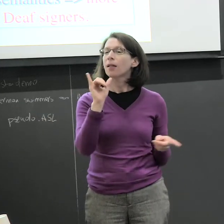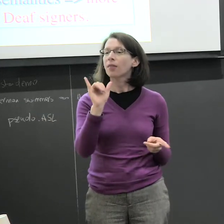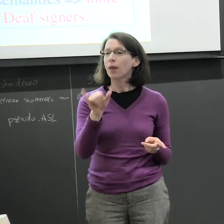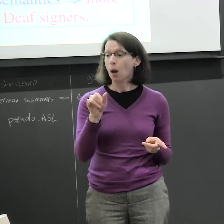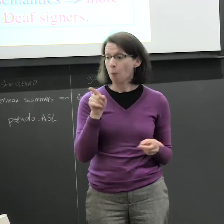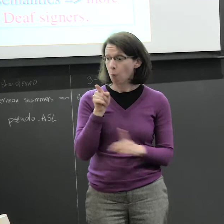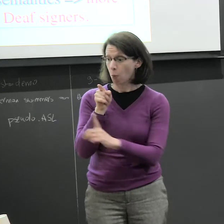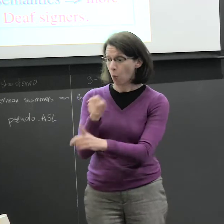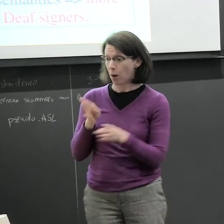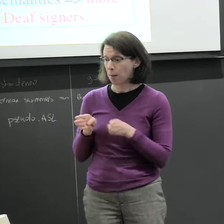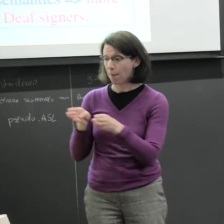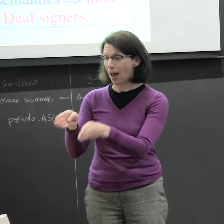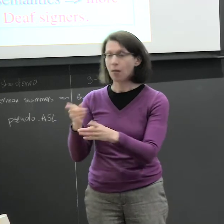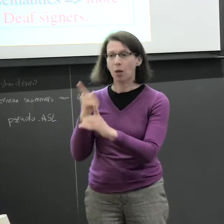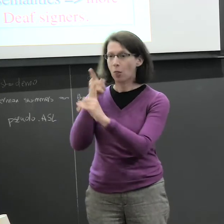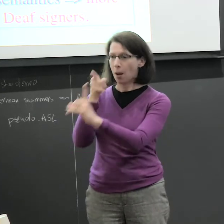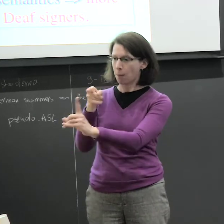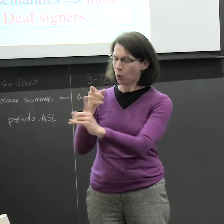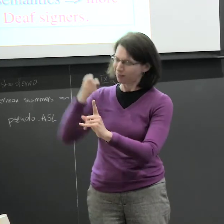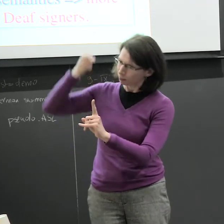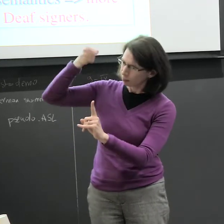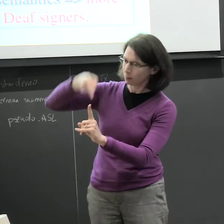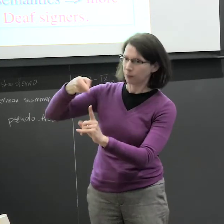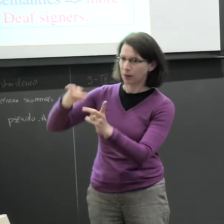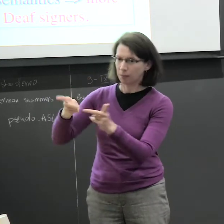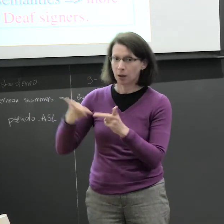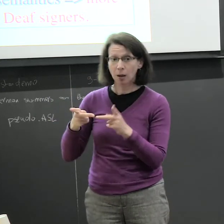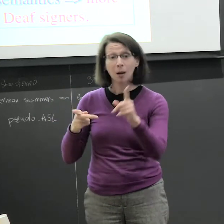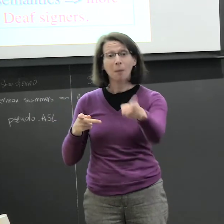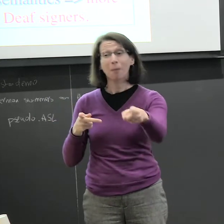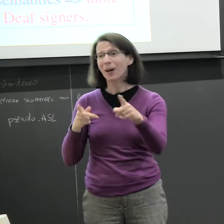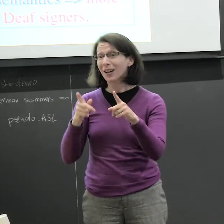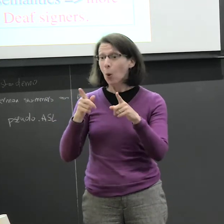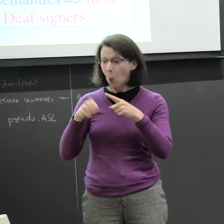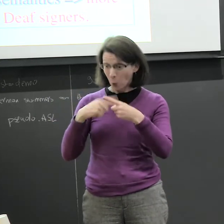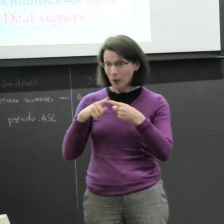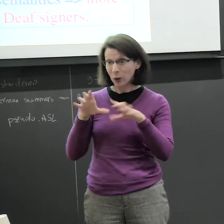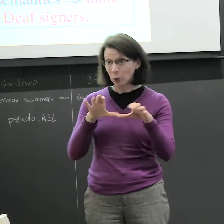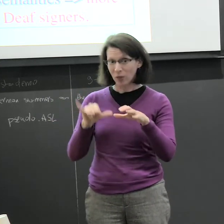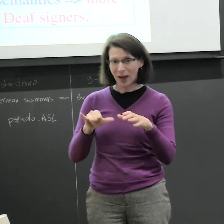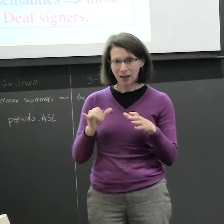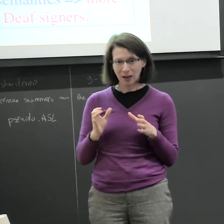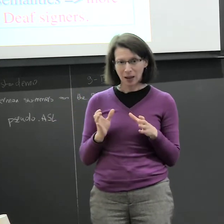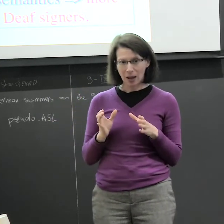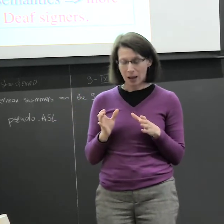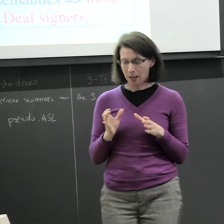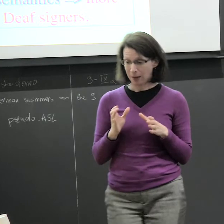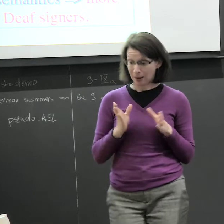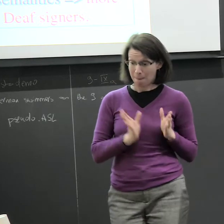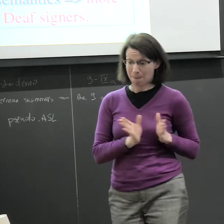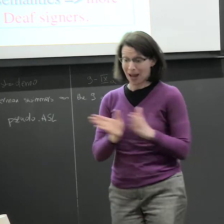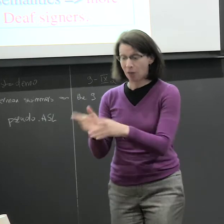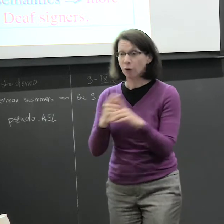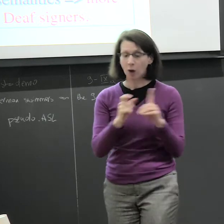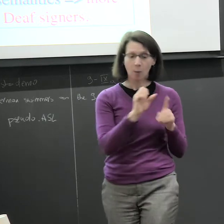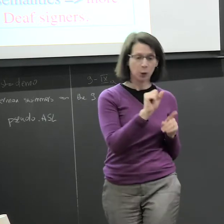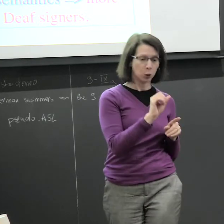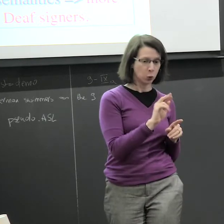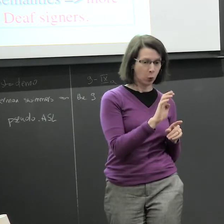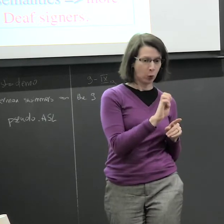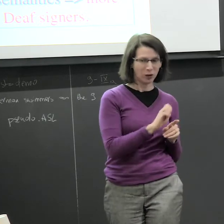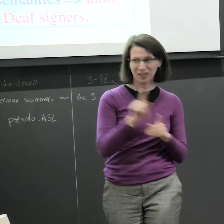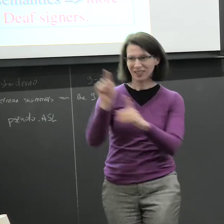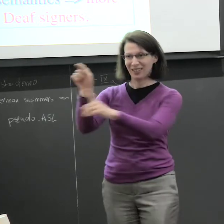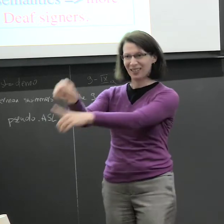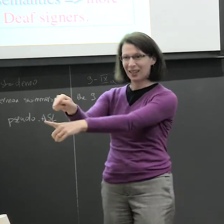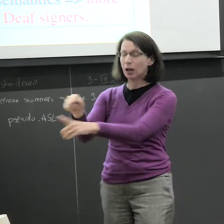point out the past, they point out a particular position. But in so doing, they indicate the past between the source. That, I think, depends on the